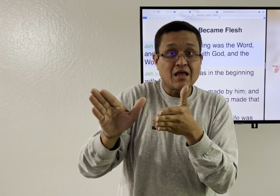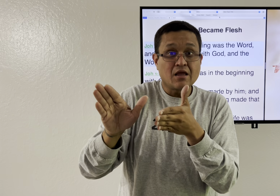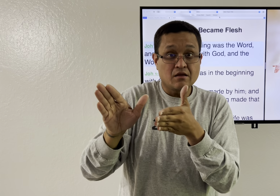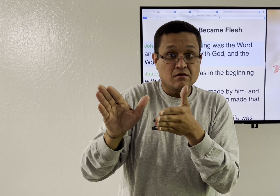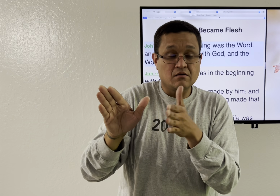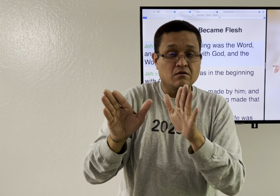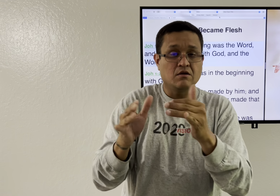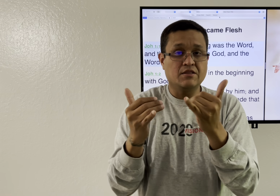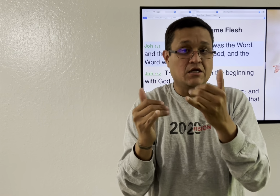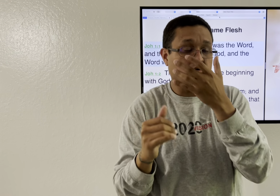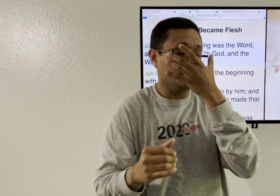That was his plan.